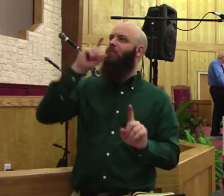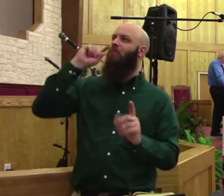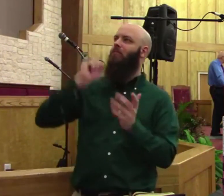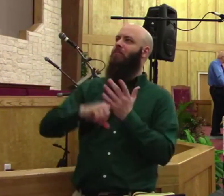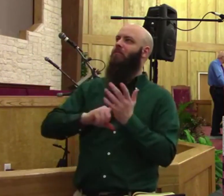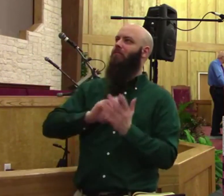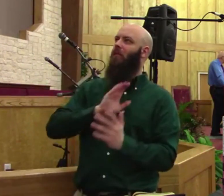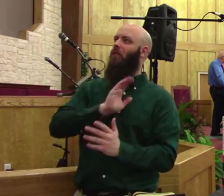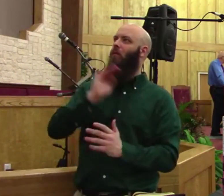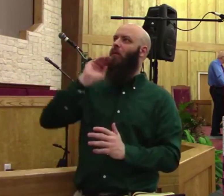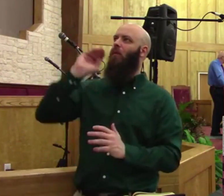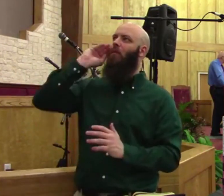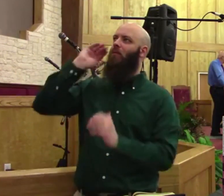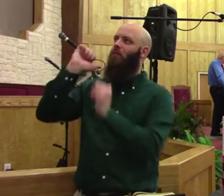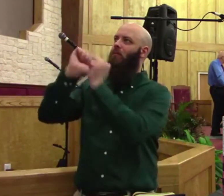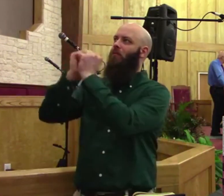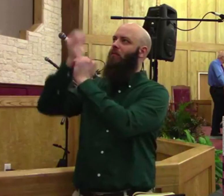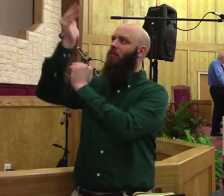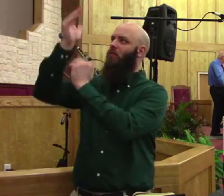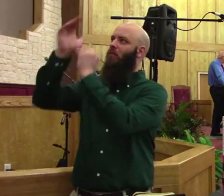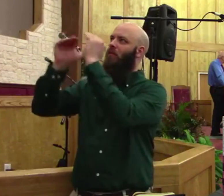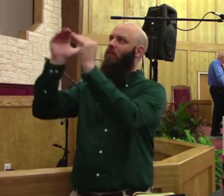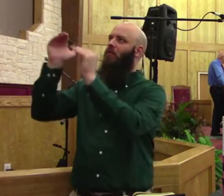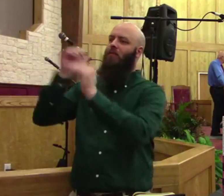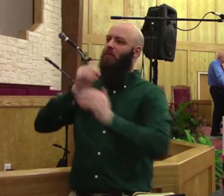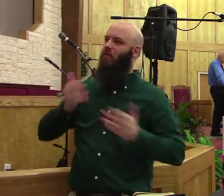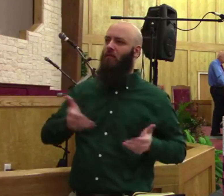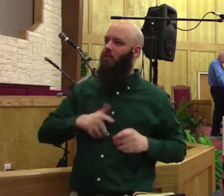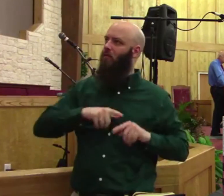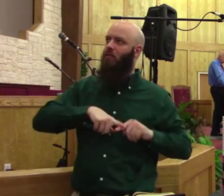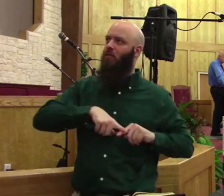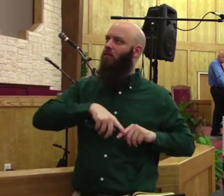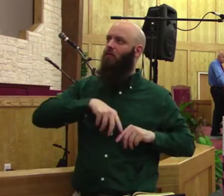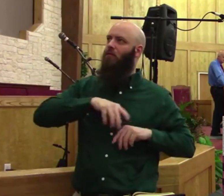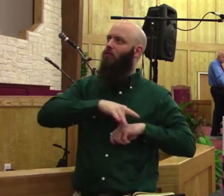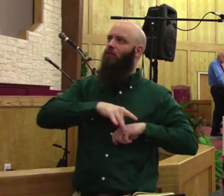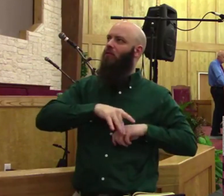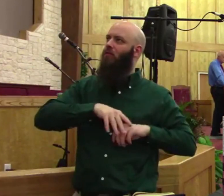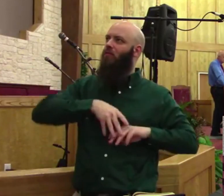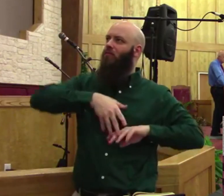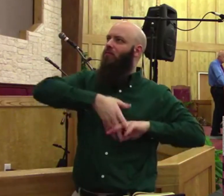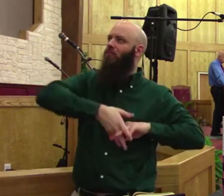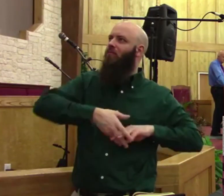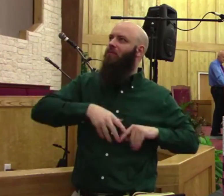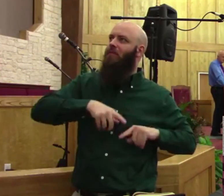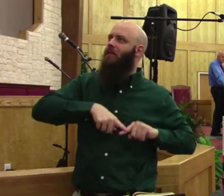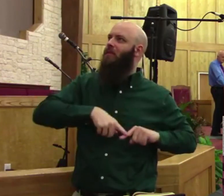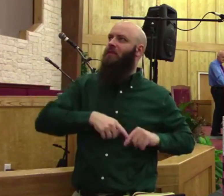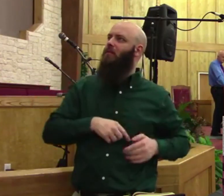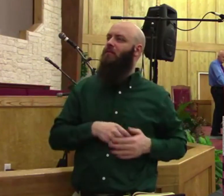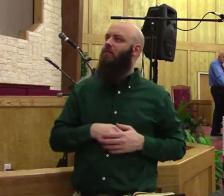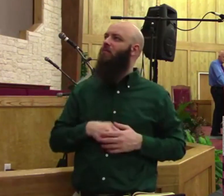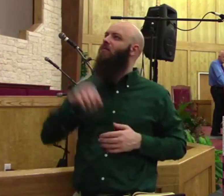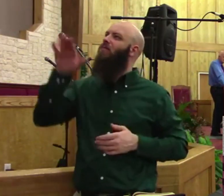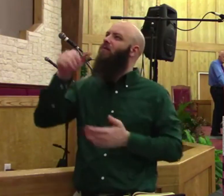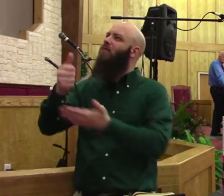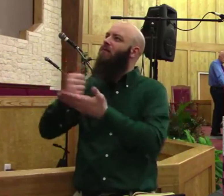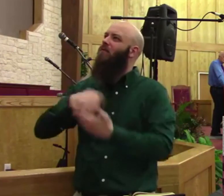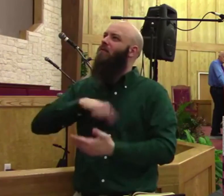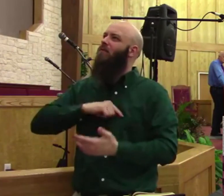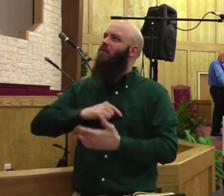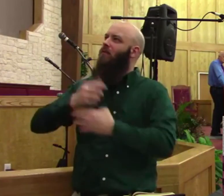earth. Lord, we pray that you would help us here to live by faith